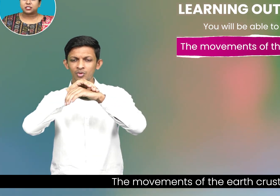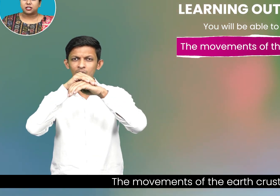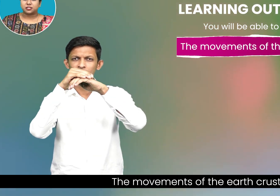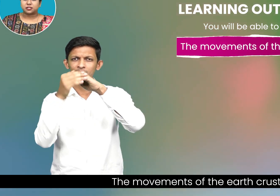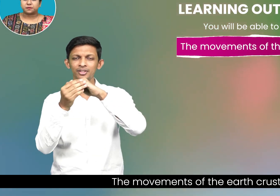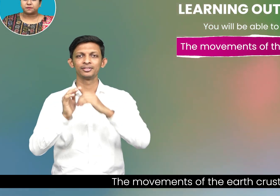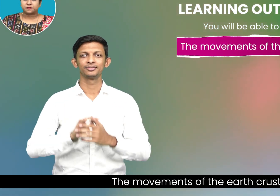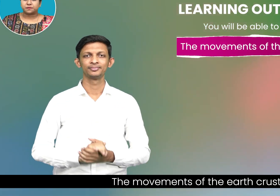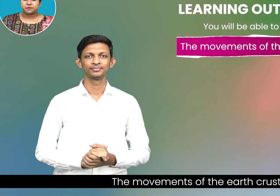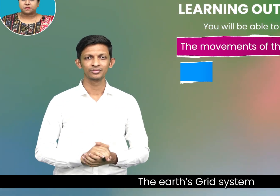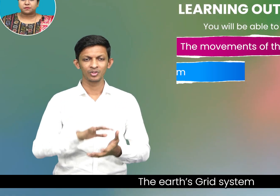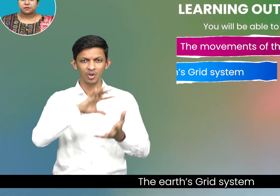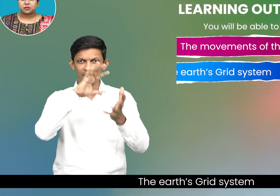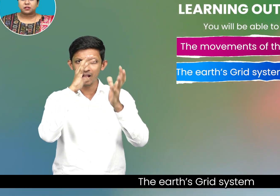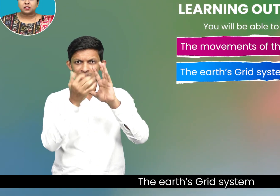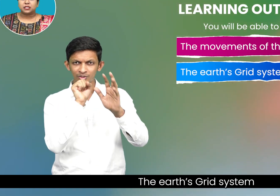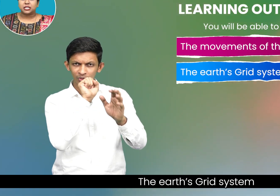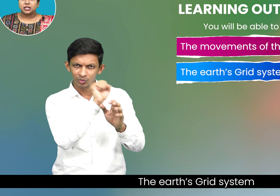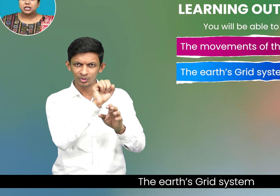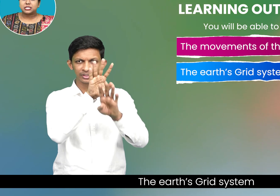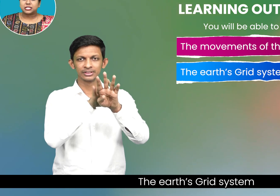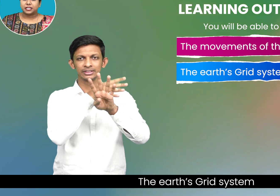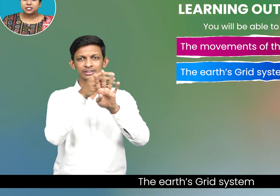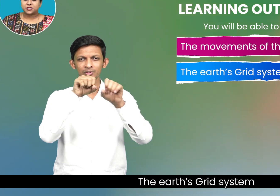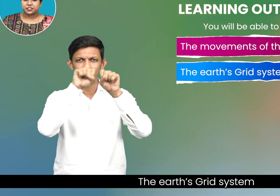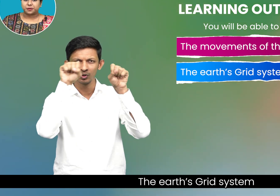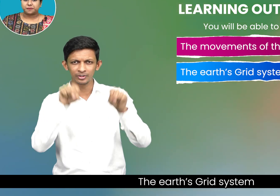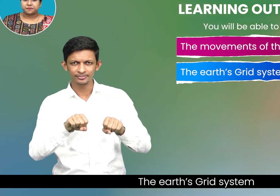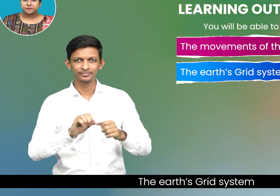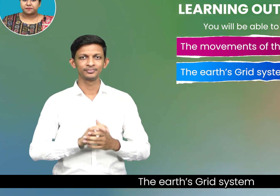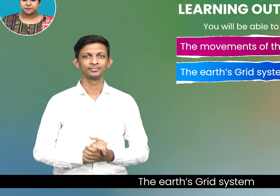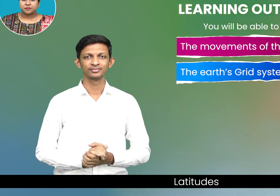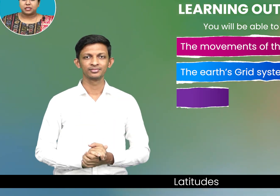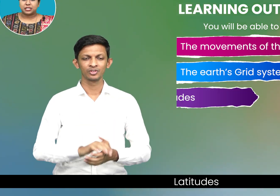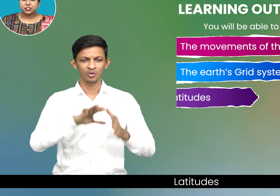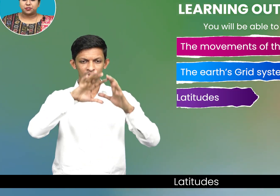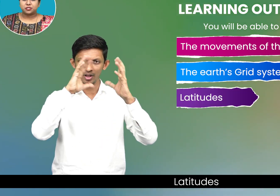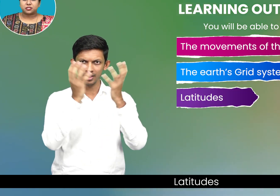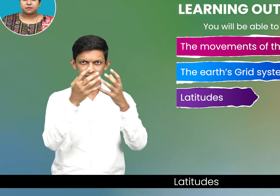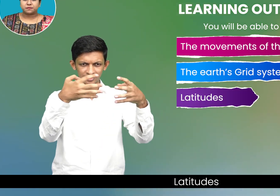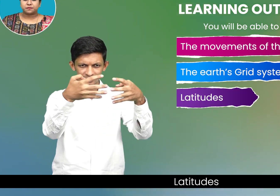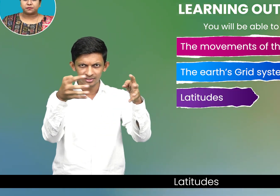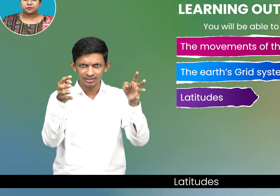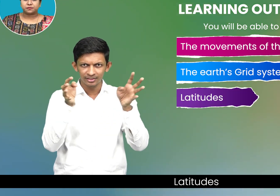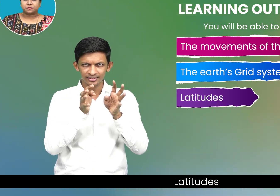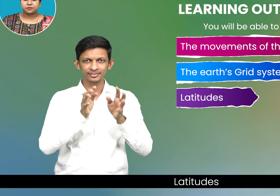Earth's crust. The Earth's grid system. Latitudes.